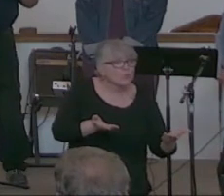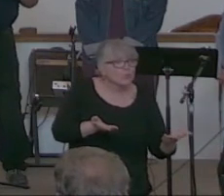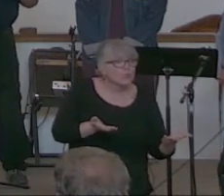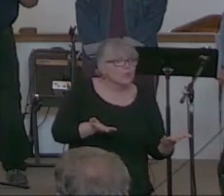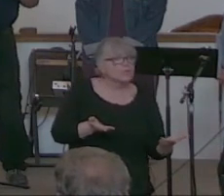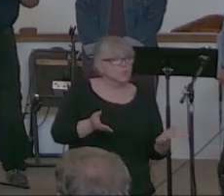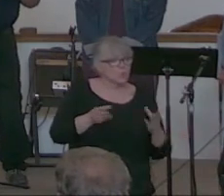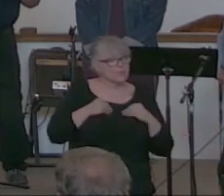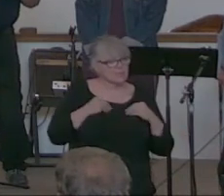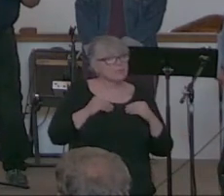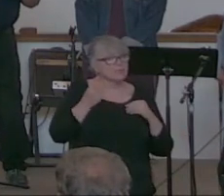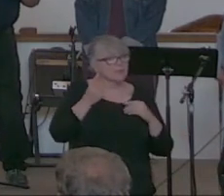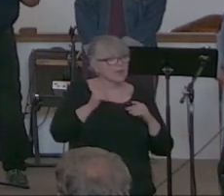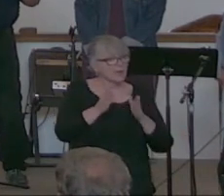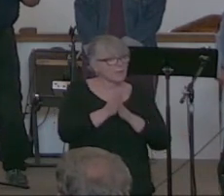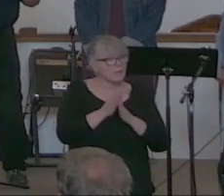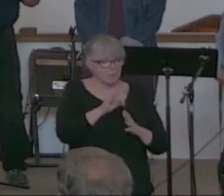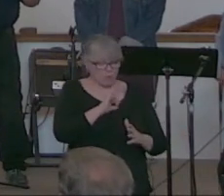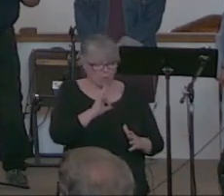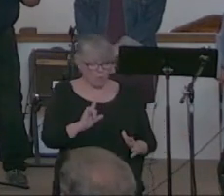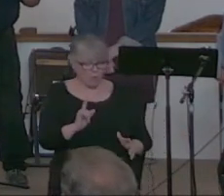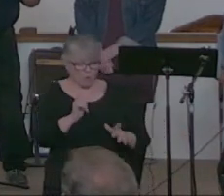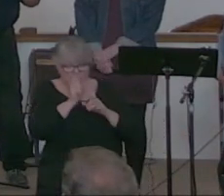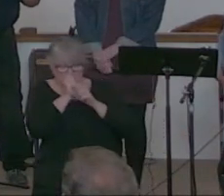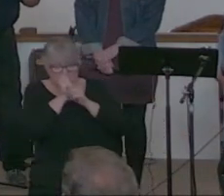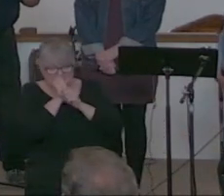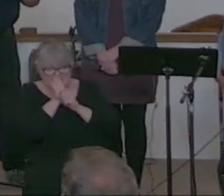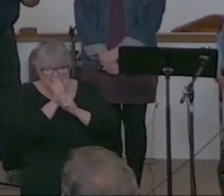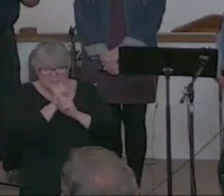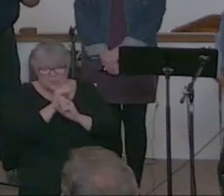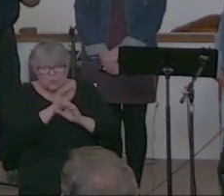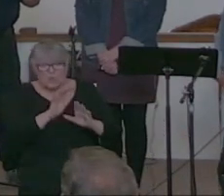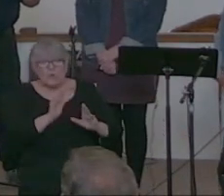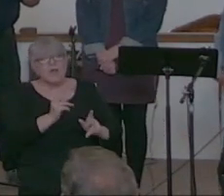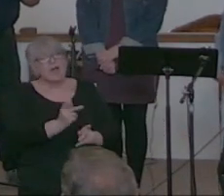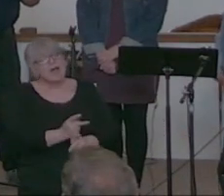Okay. The Lord bless you